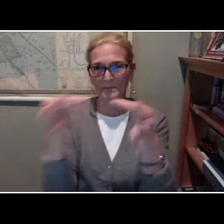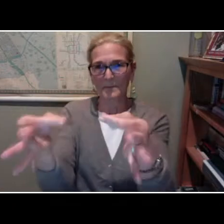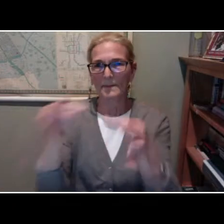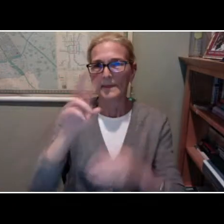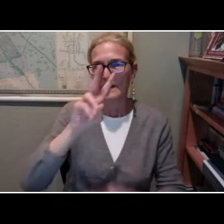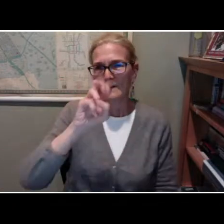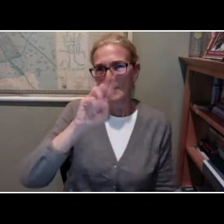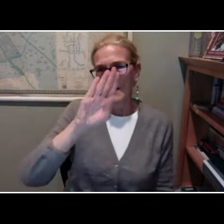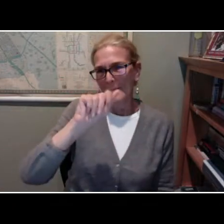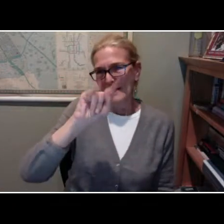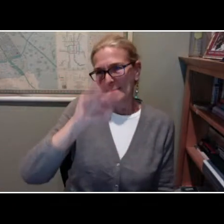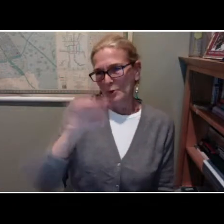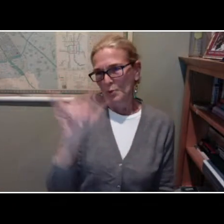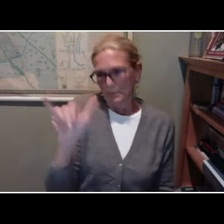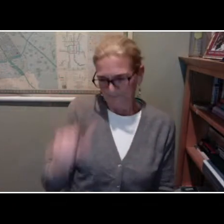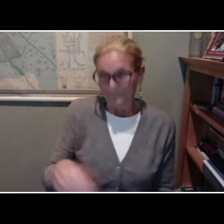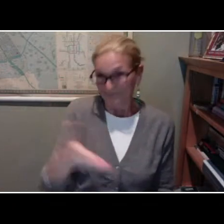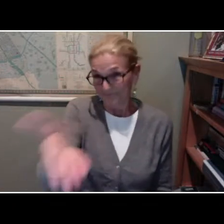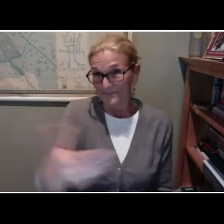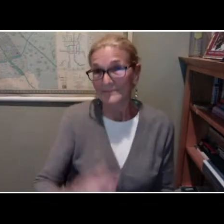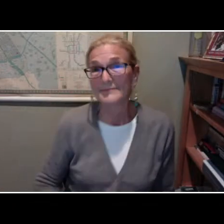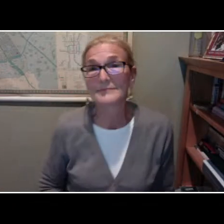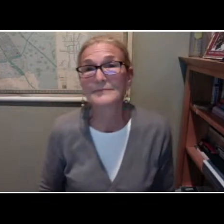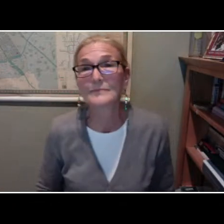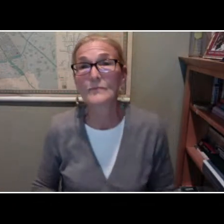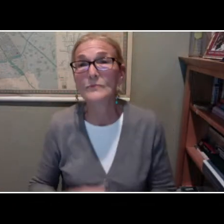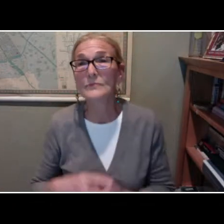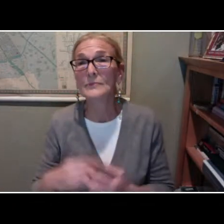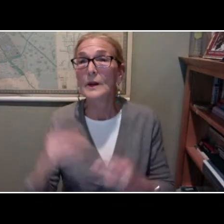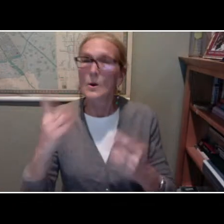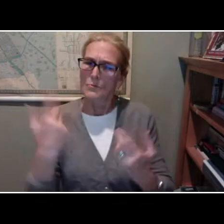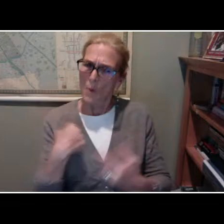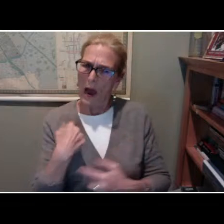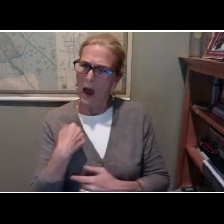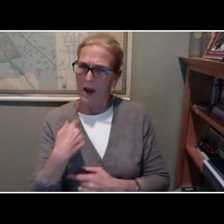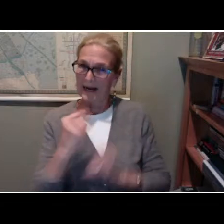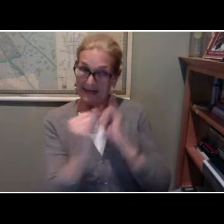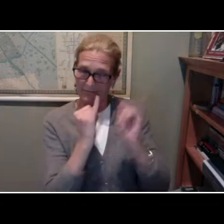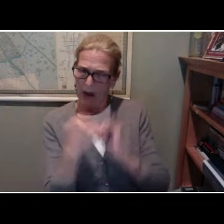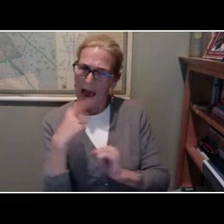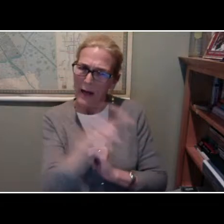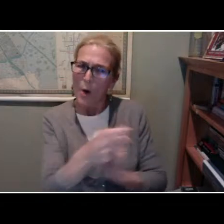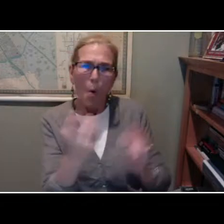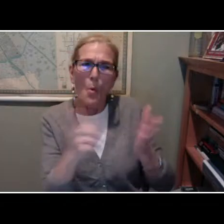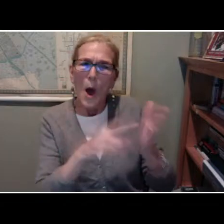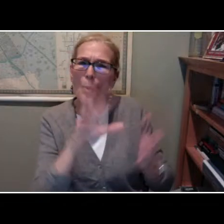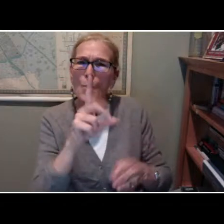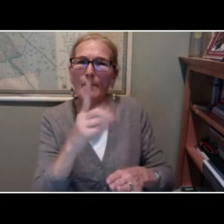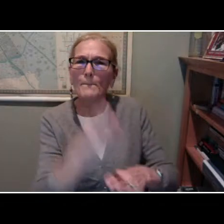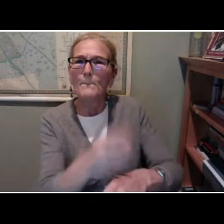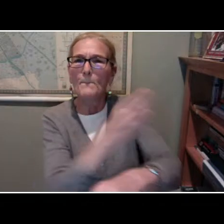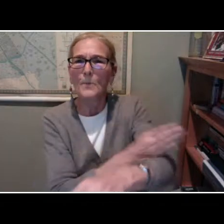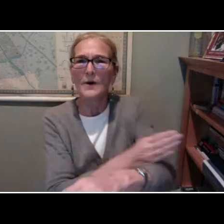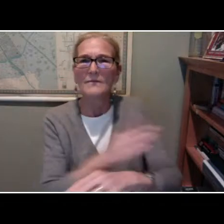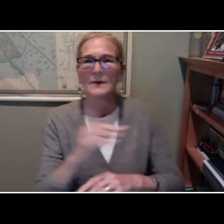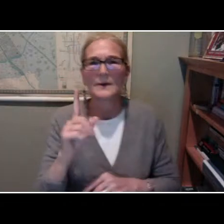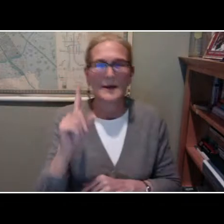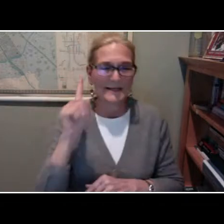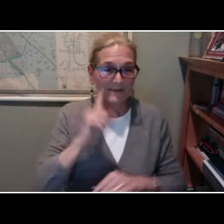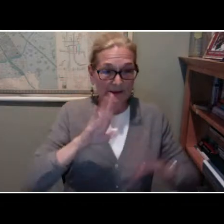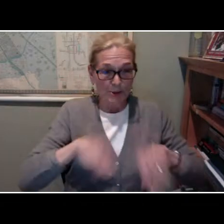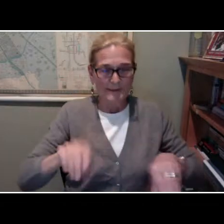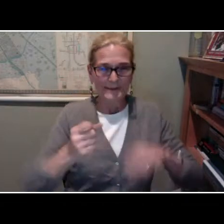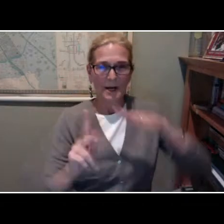that were highlighted. And so now when in the interview with program directors in early